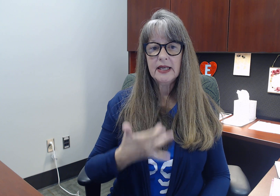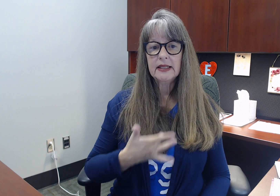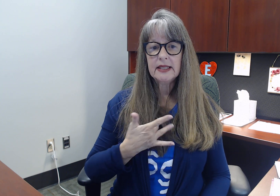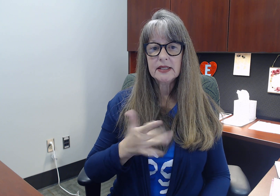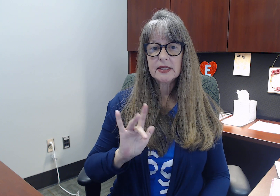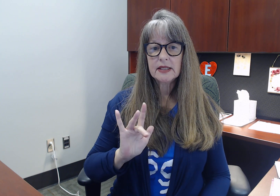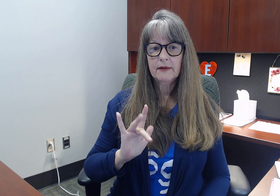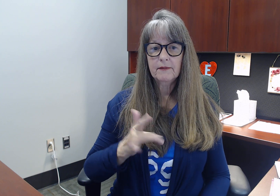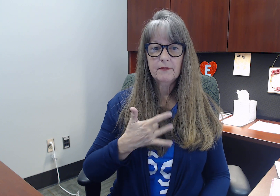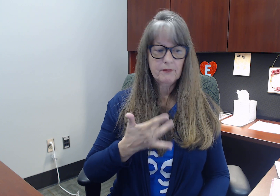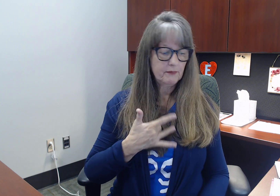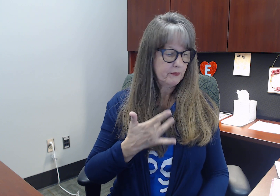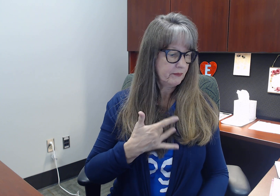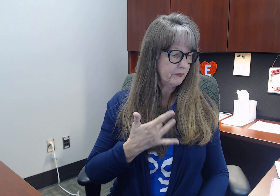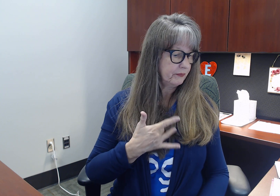feelings.